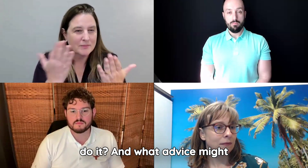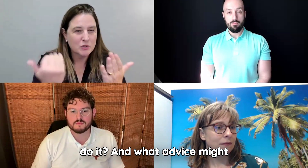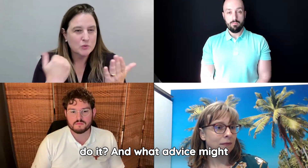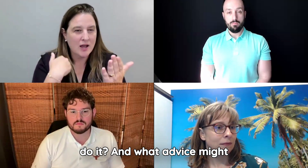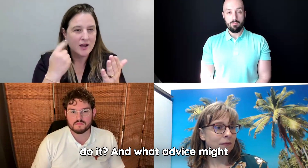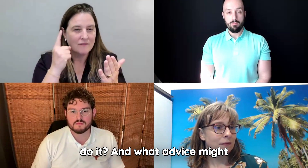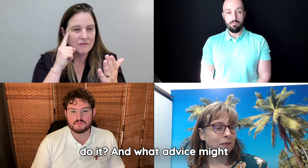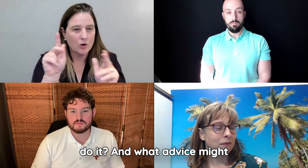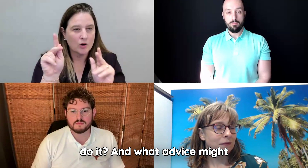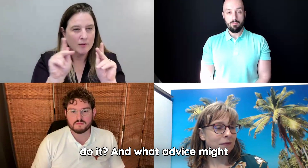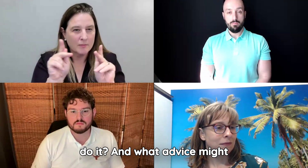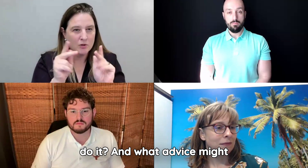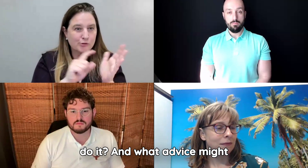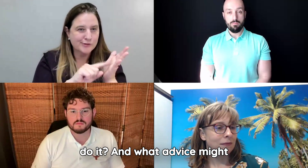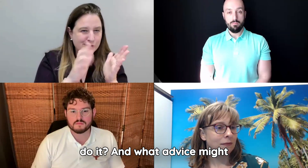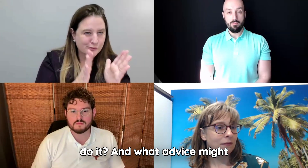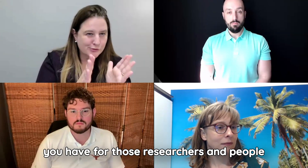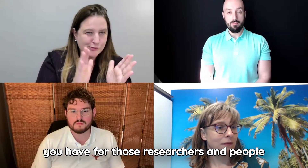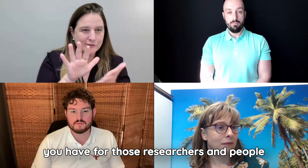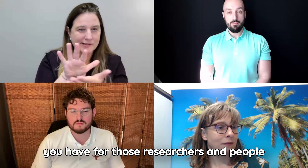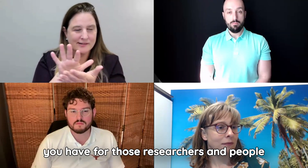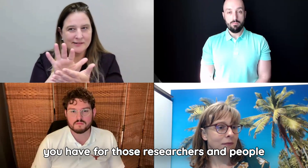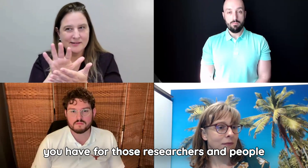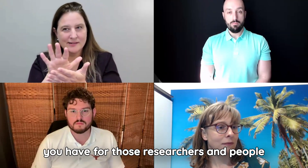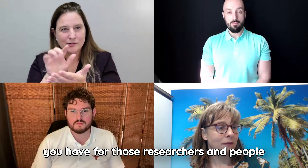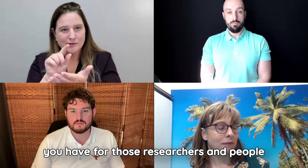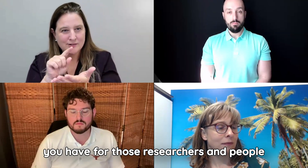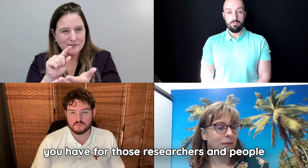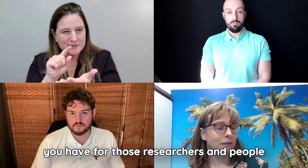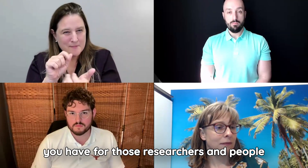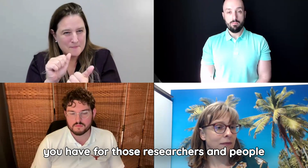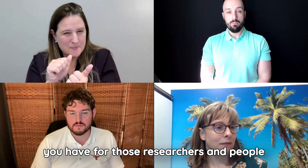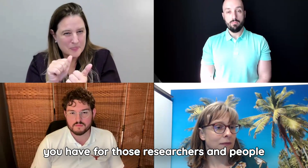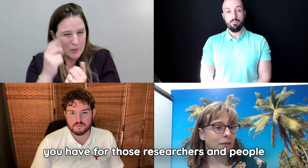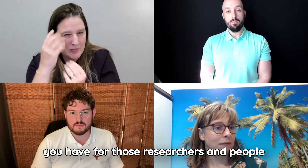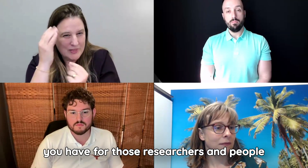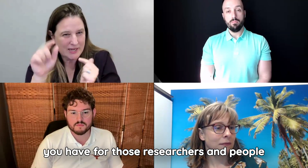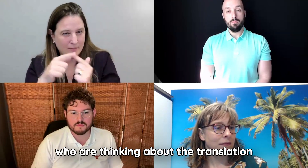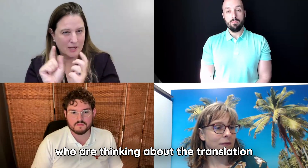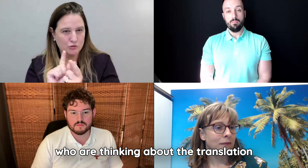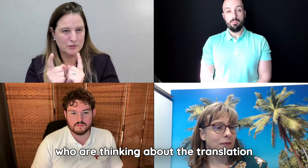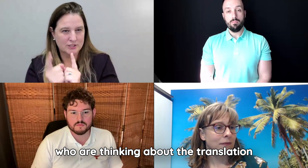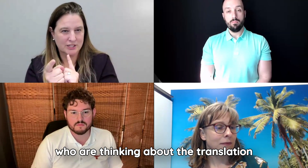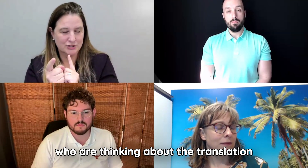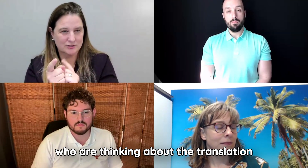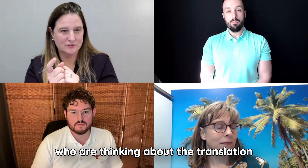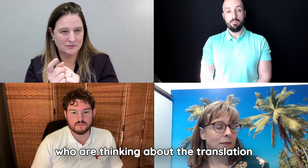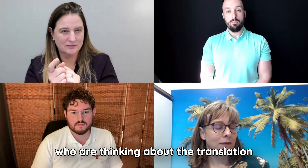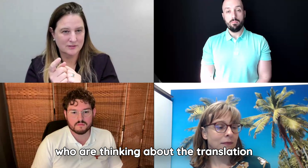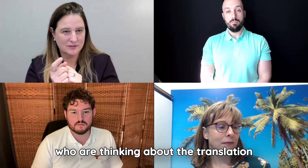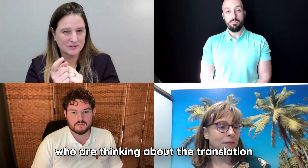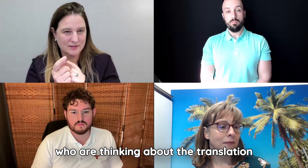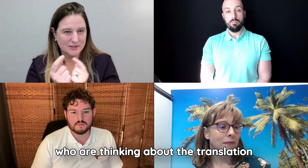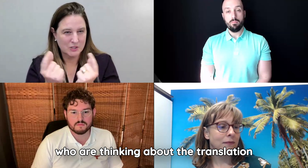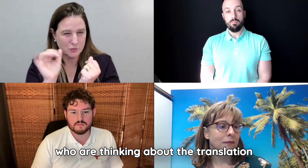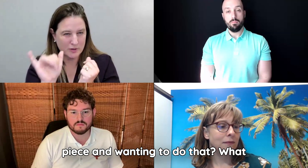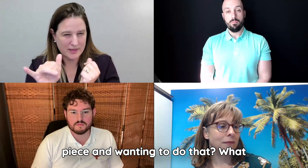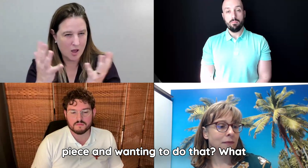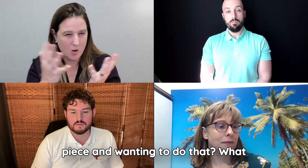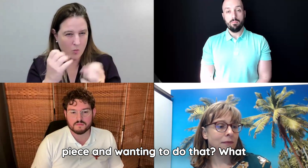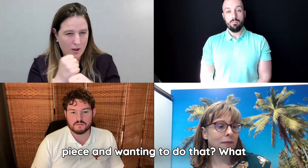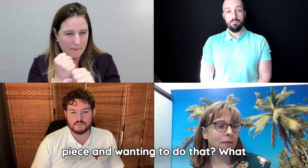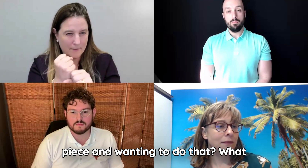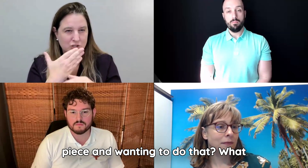it? And what advice might you have for those researchers and people who are thinking about